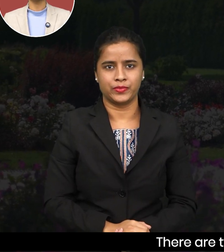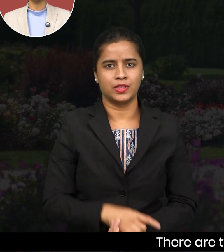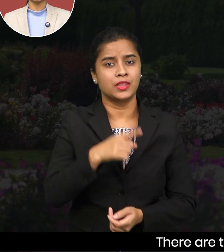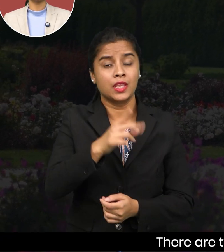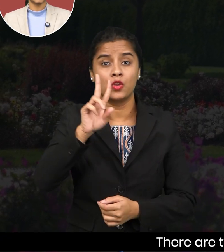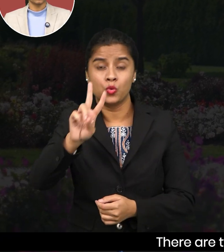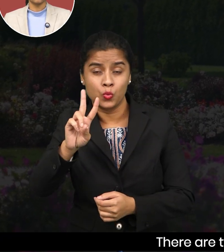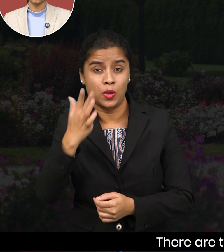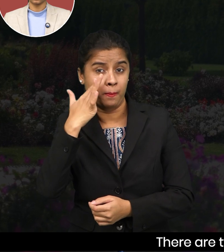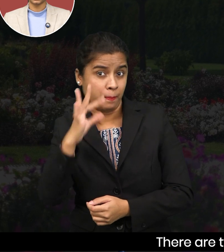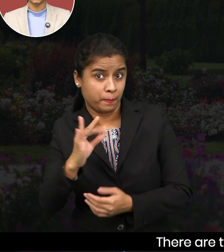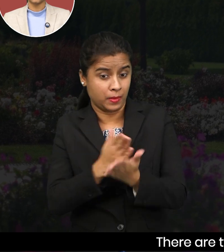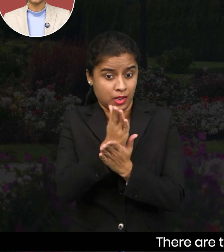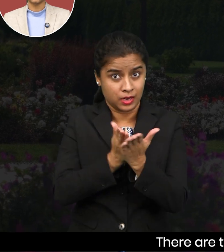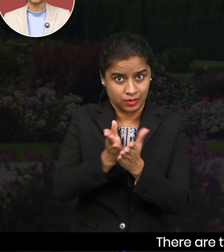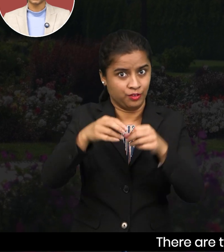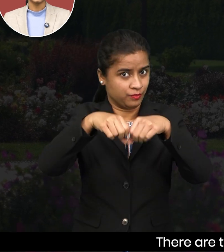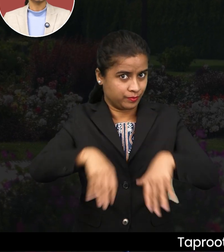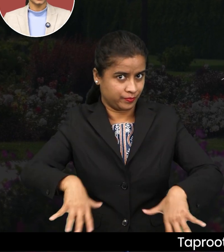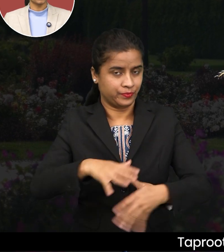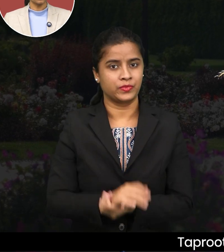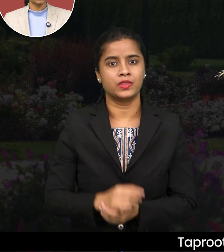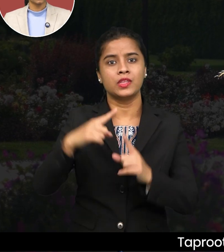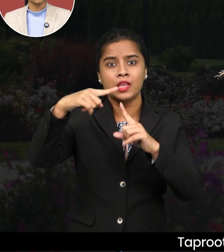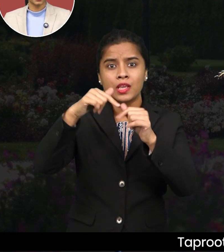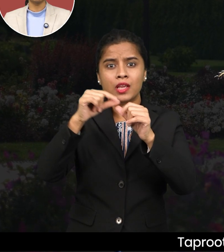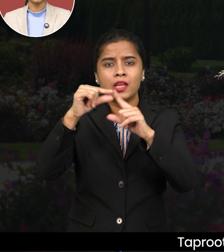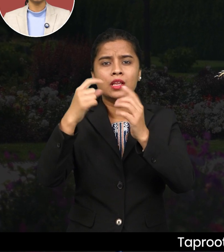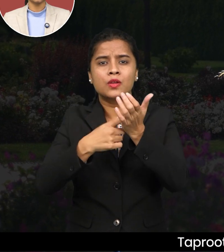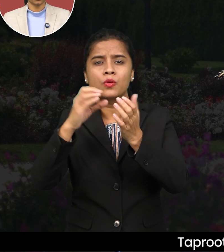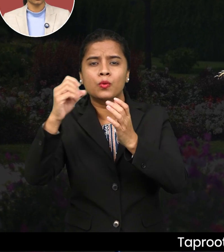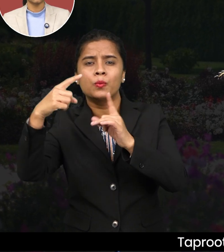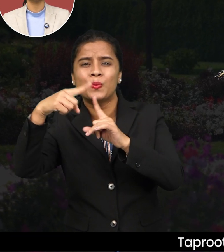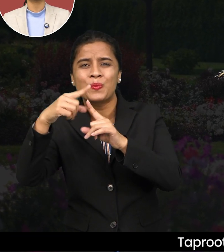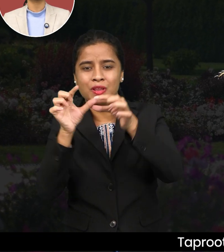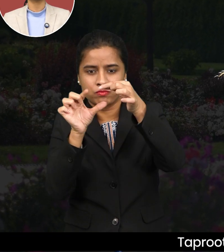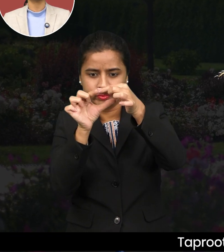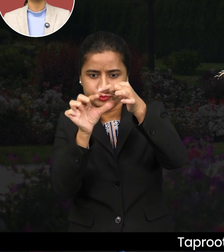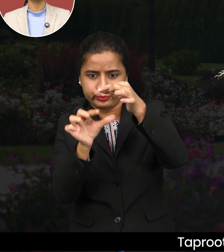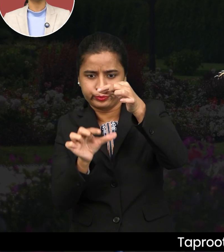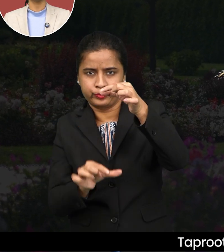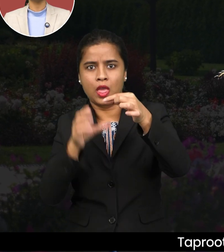There are two main types of roots: tap roots and fibrous roots.